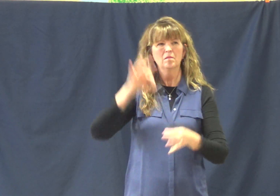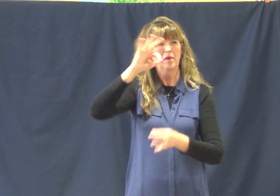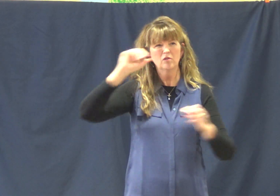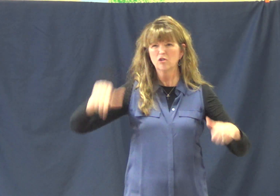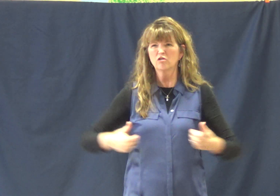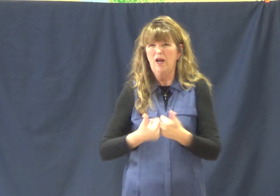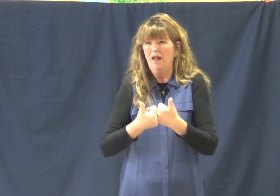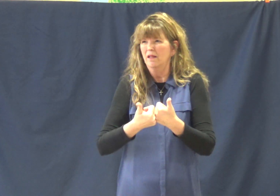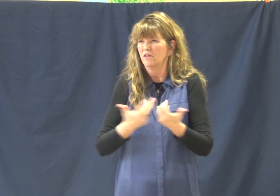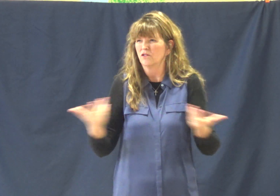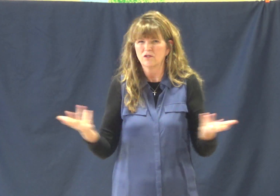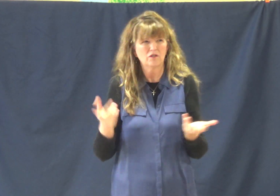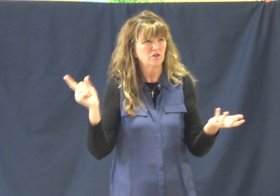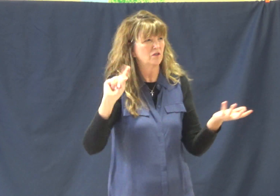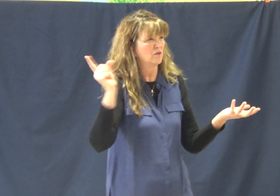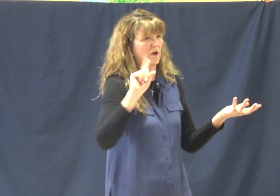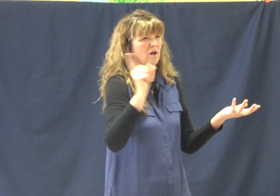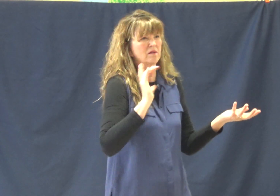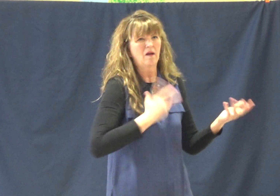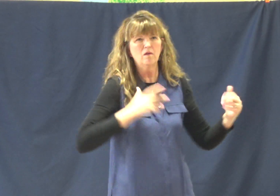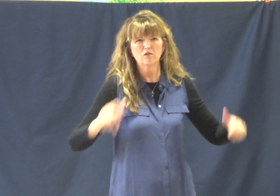less challenging spiritually.